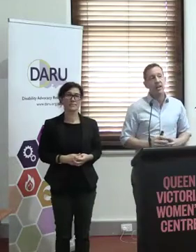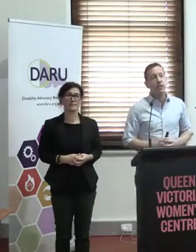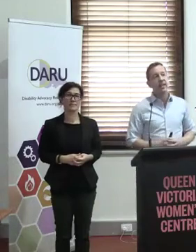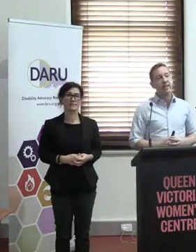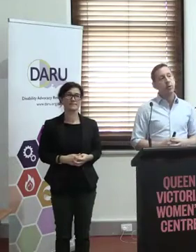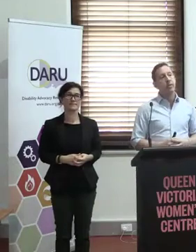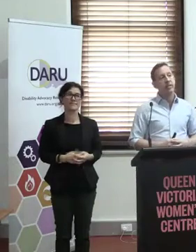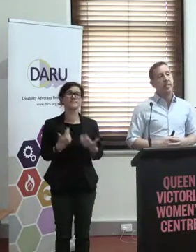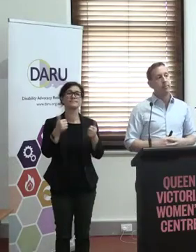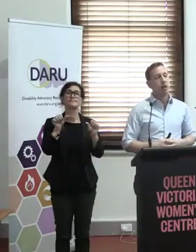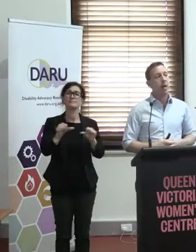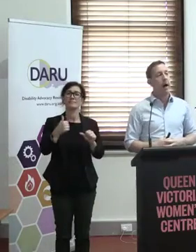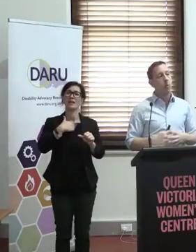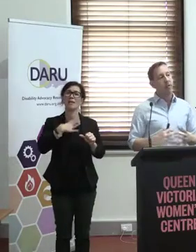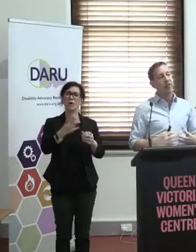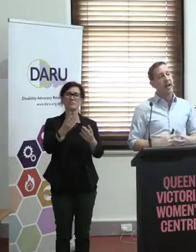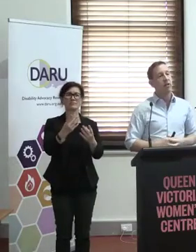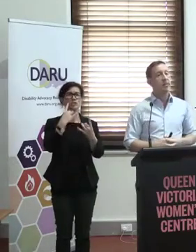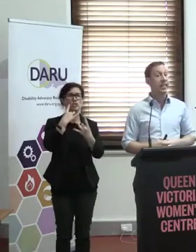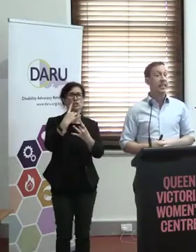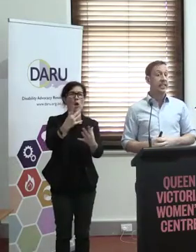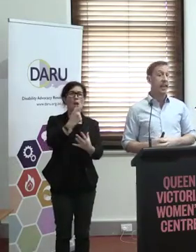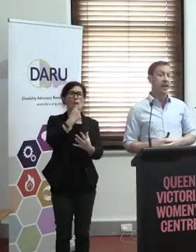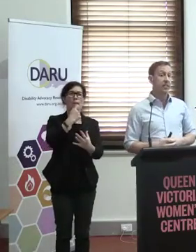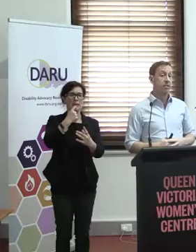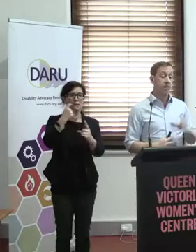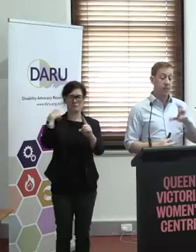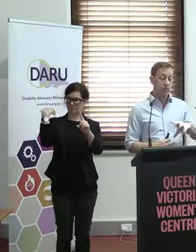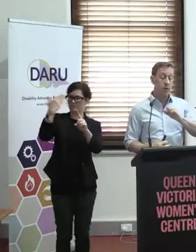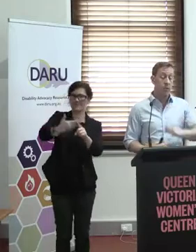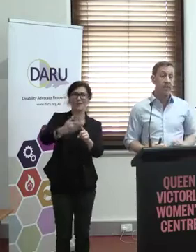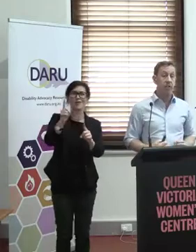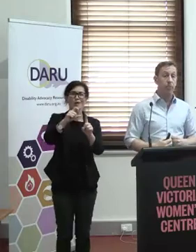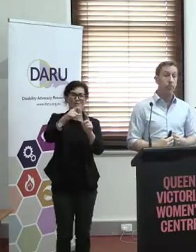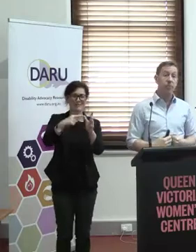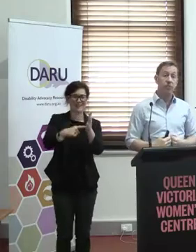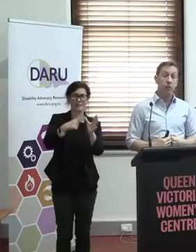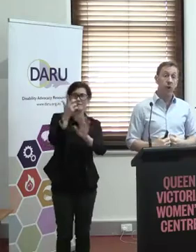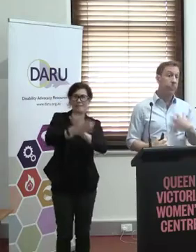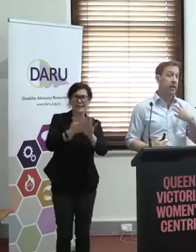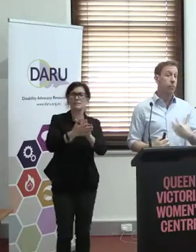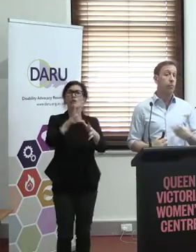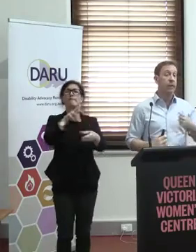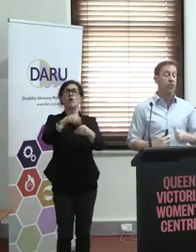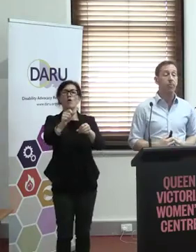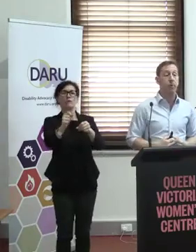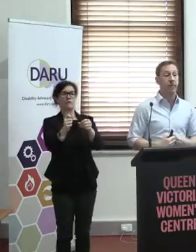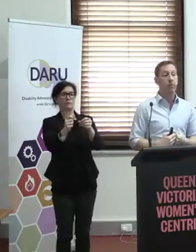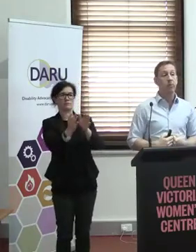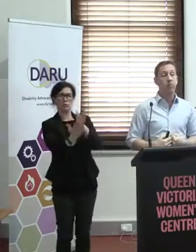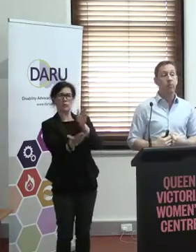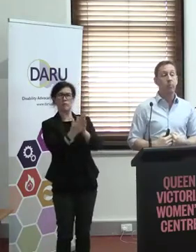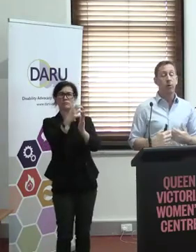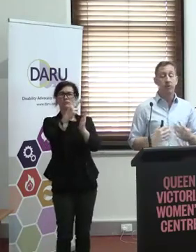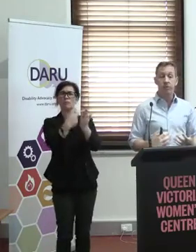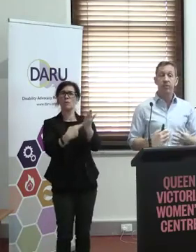But I do want to give you a bit of a snapshot about what the data are beginning to tell us. So this won't be in the report that you've got, but it will be in the report that